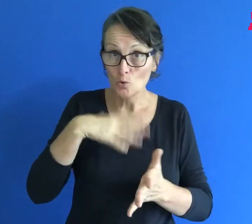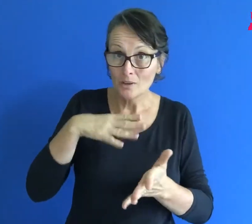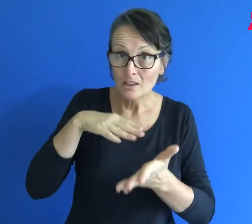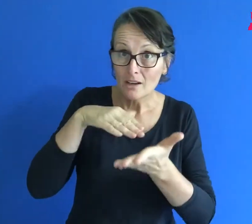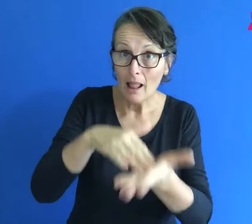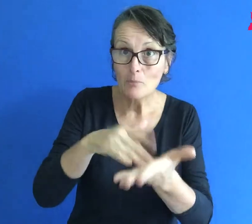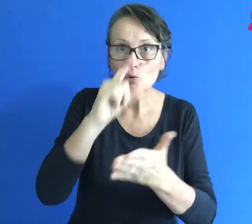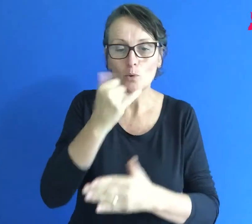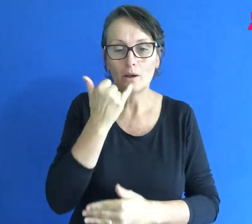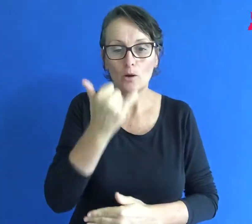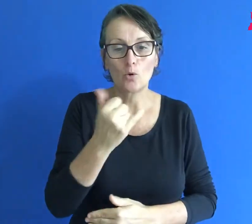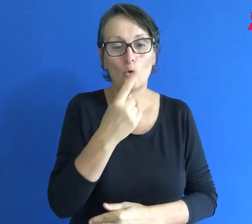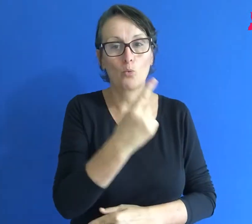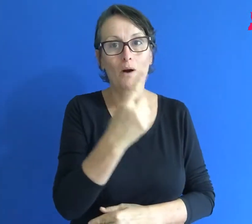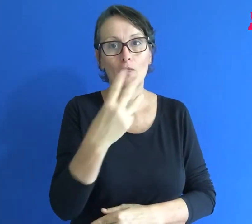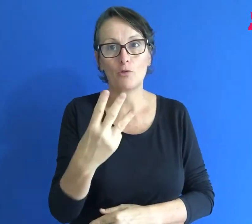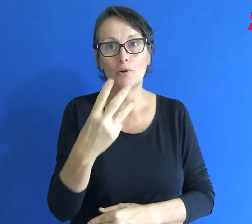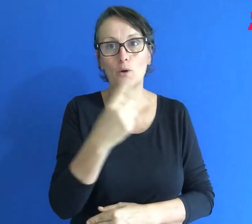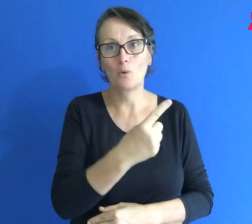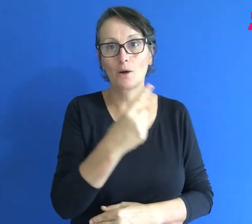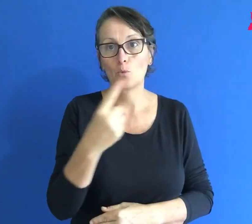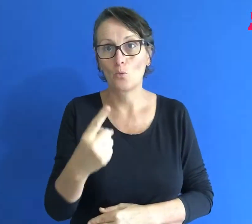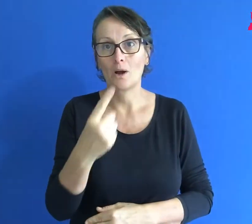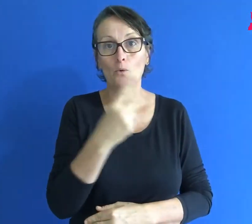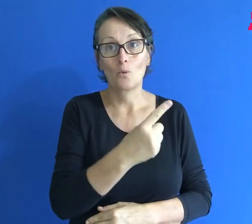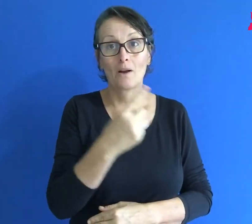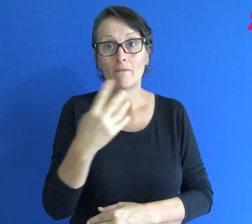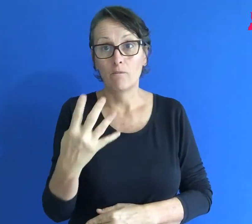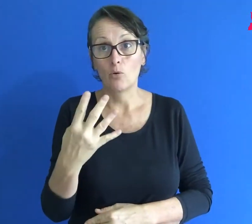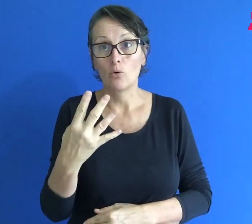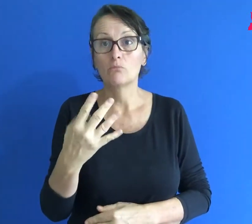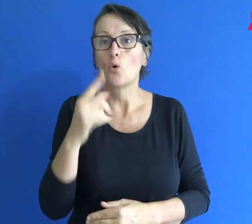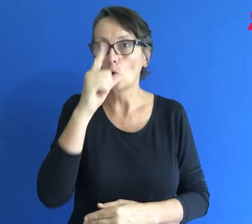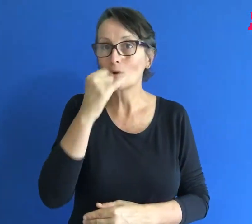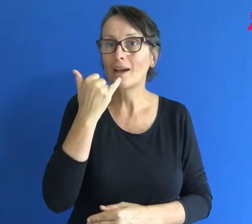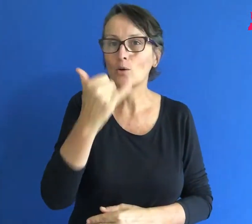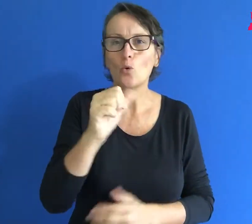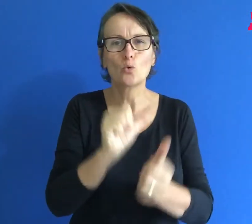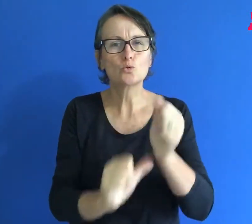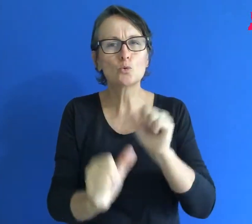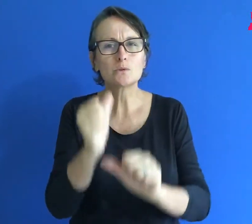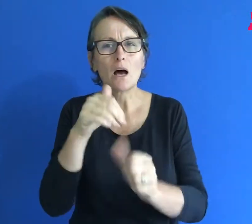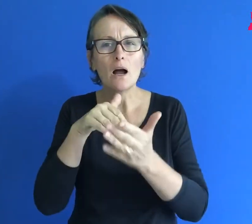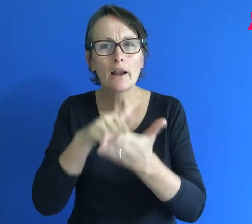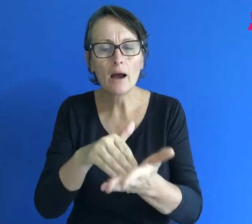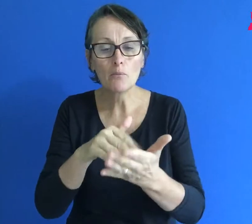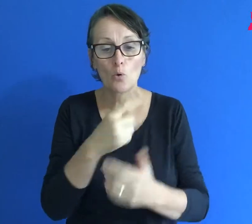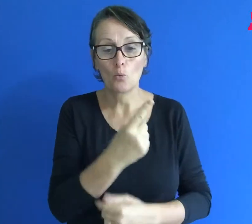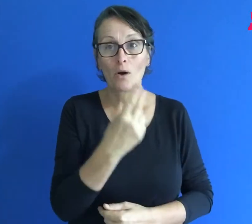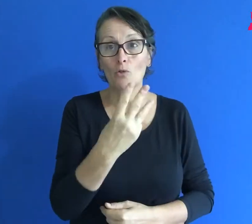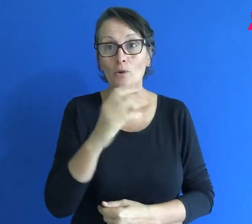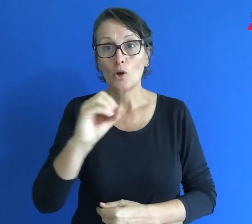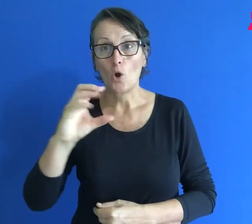Callback Service on 1300 659 467. And if it's an emergency, please call 000